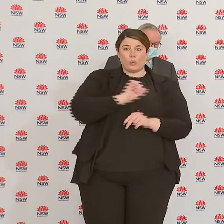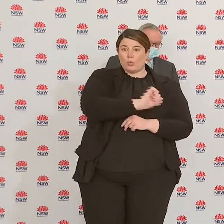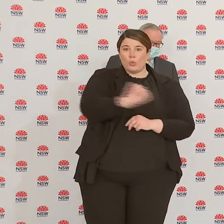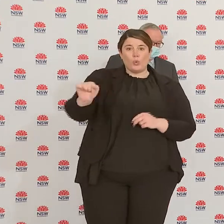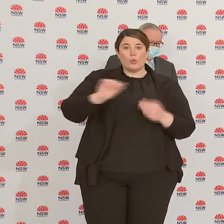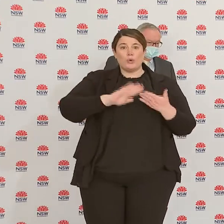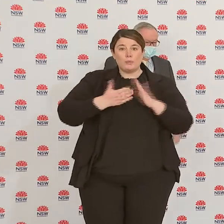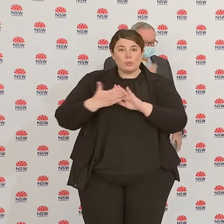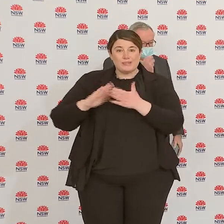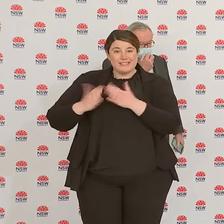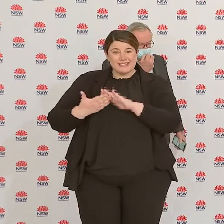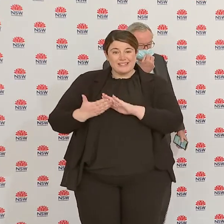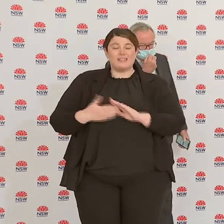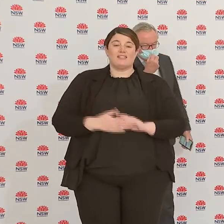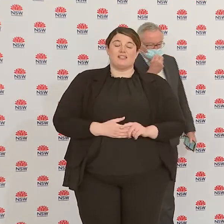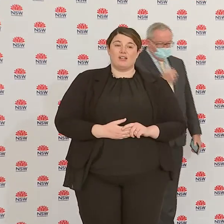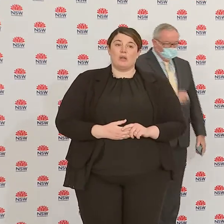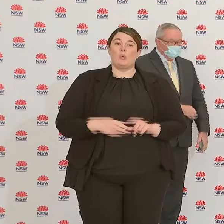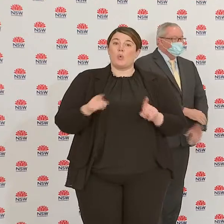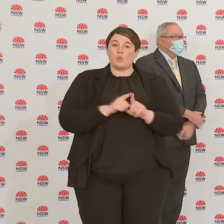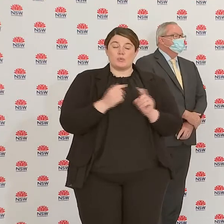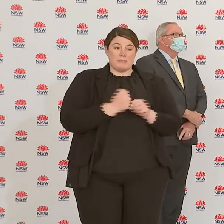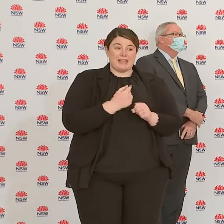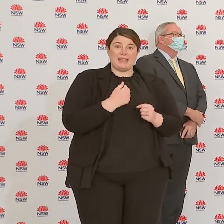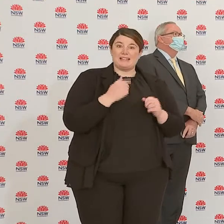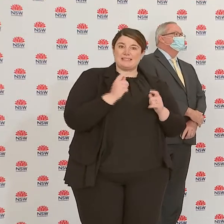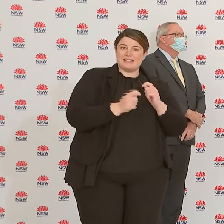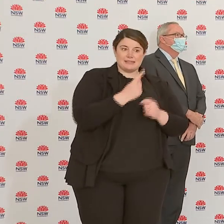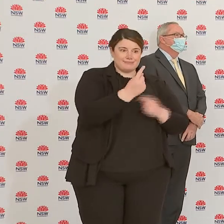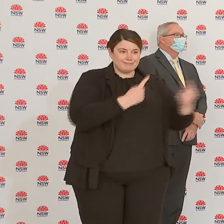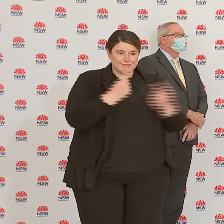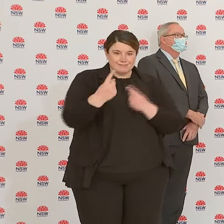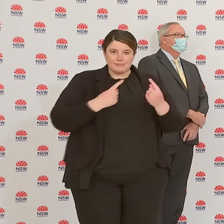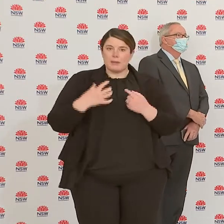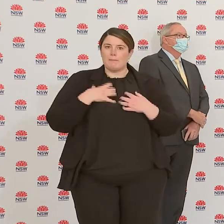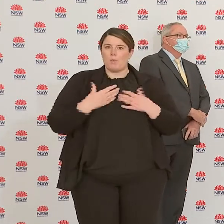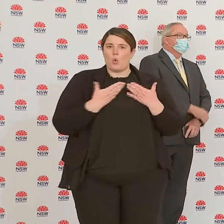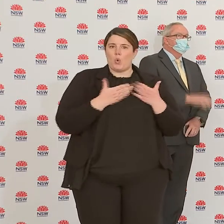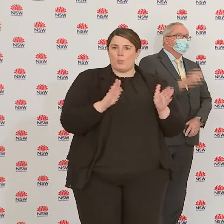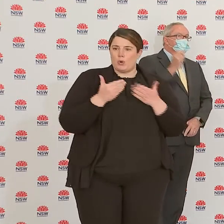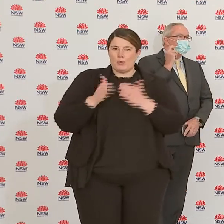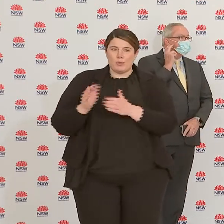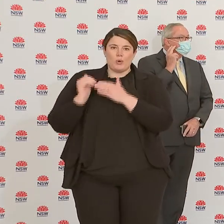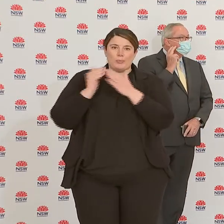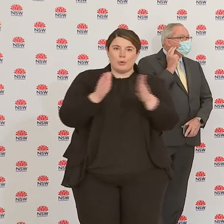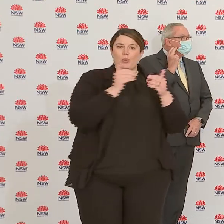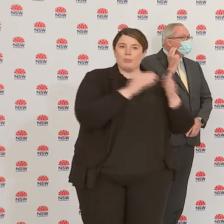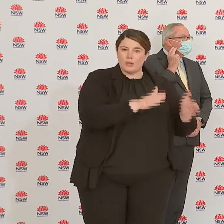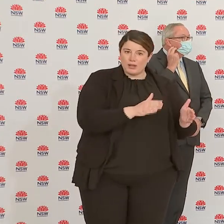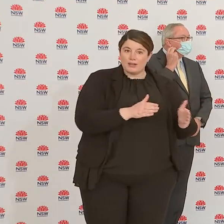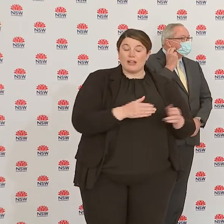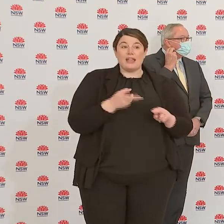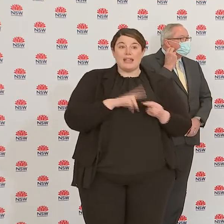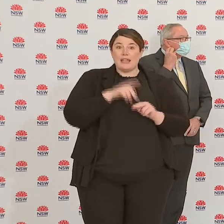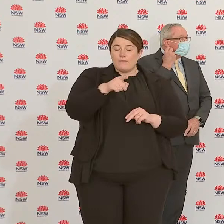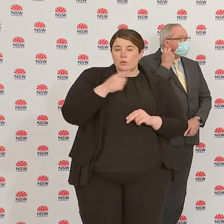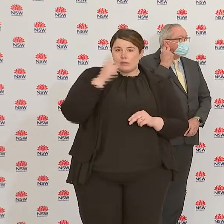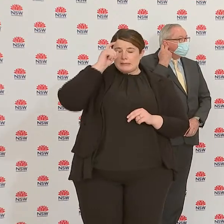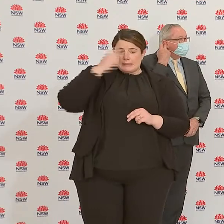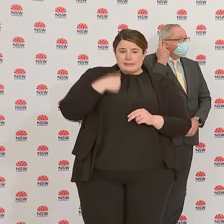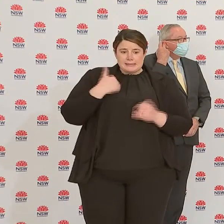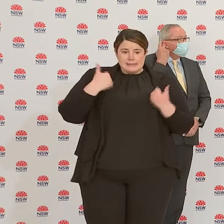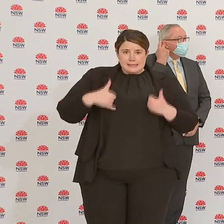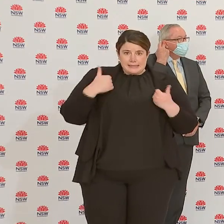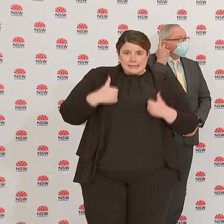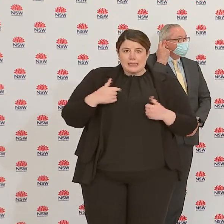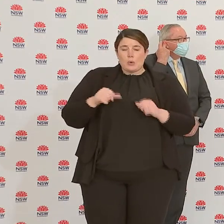We are also making testing easier and we're making sure that people are supported if they have any health needs or any other